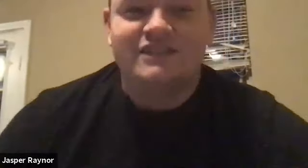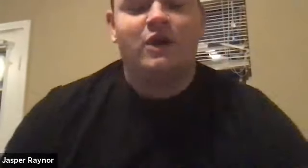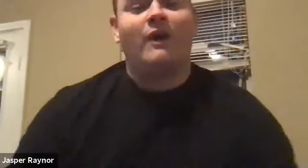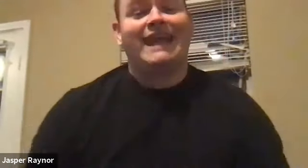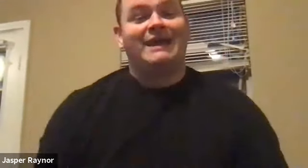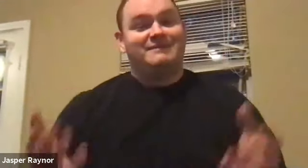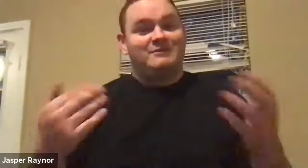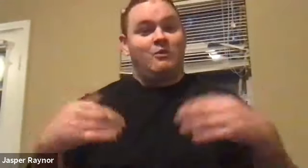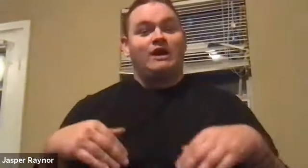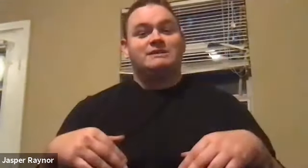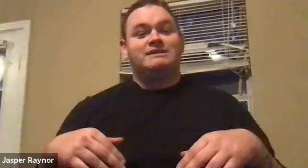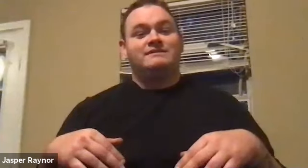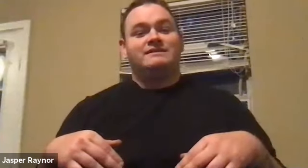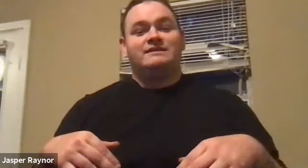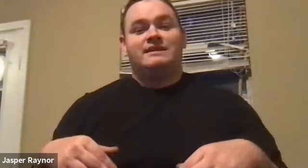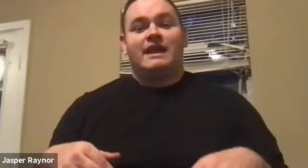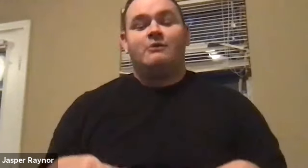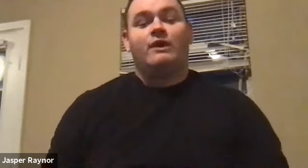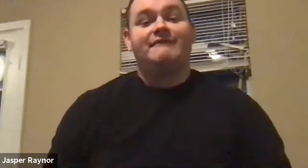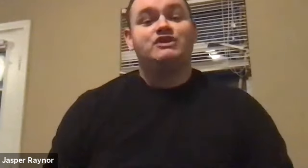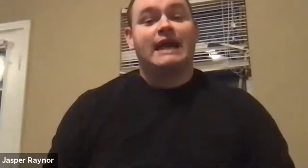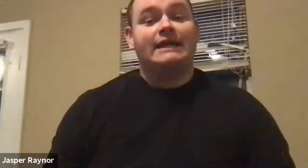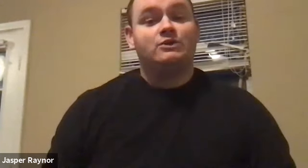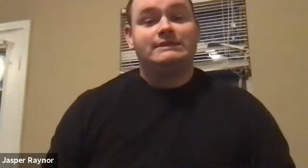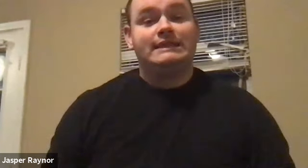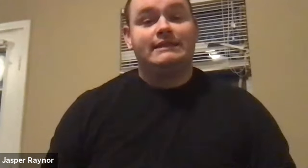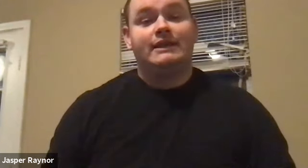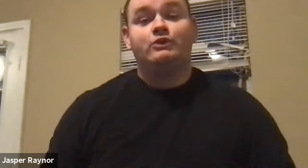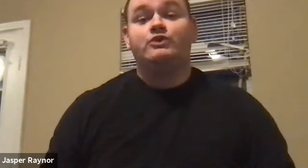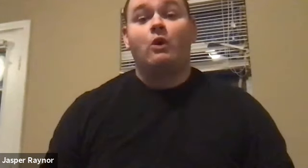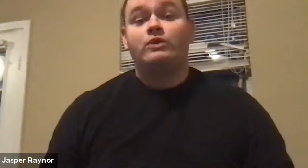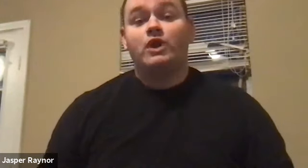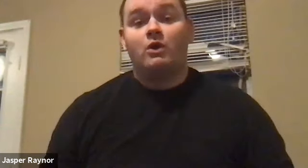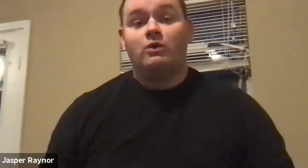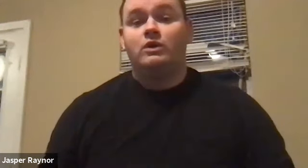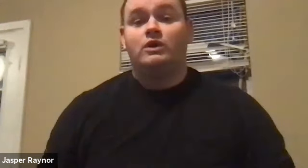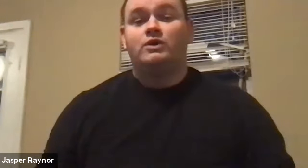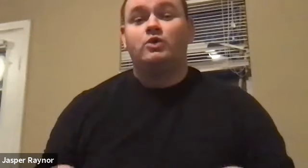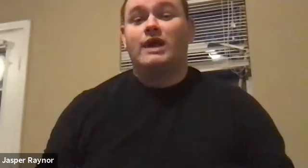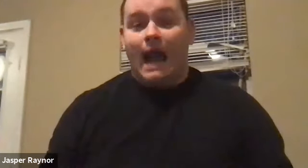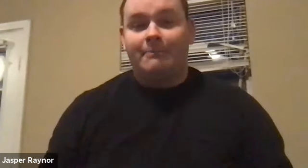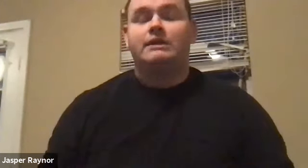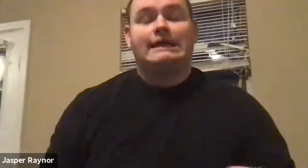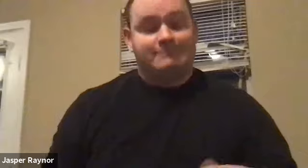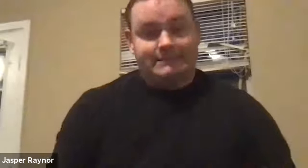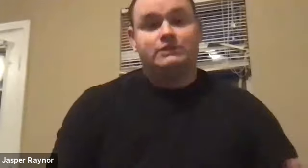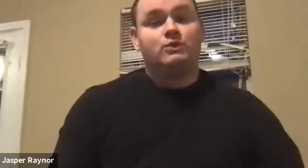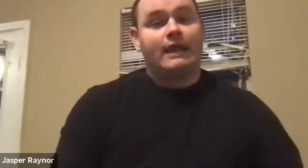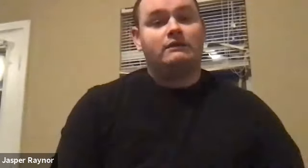So again, watch me. uh-huh. And whatever sign you see that you don't know, you copy as best as you can.